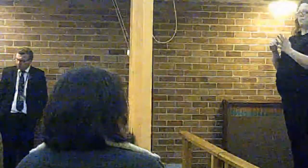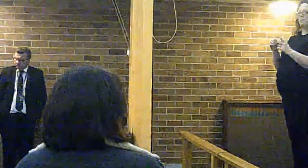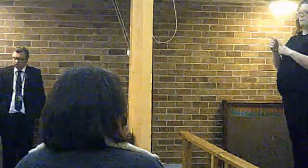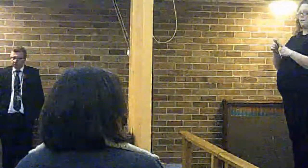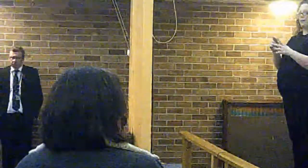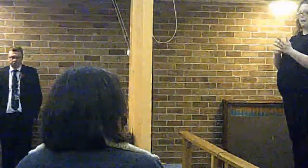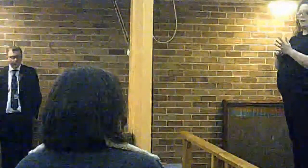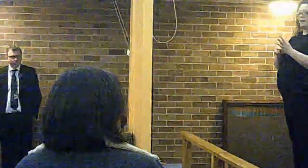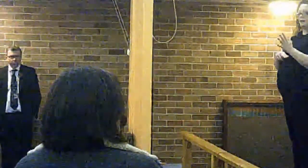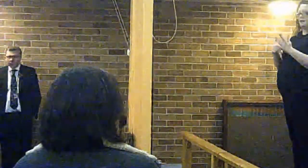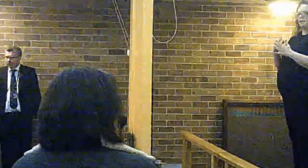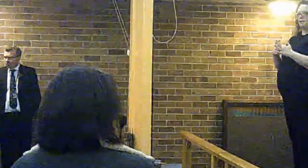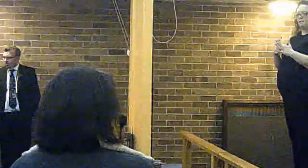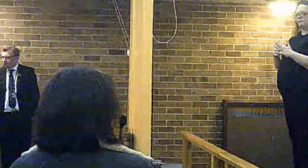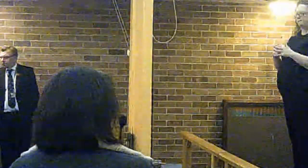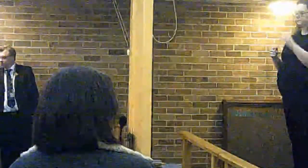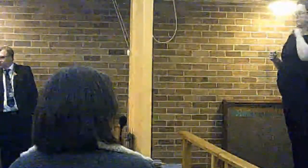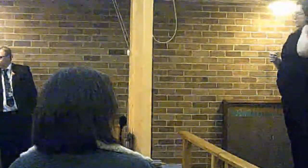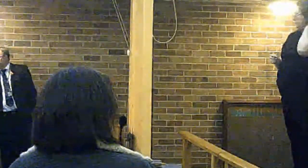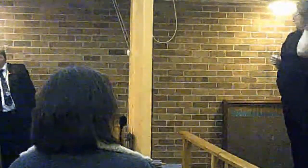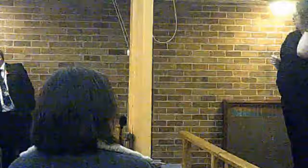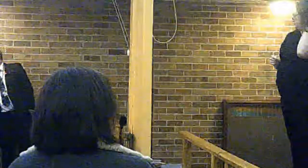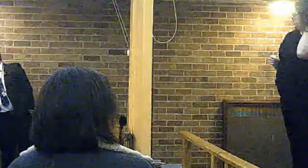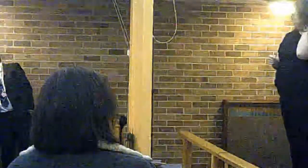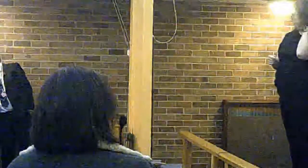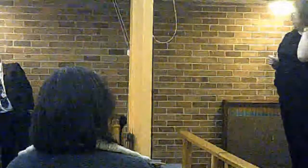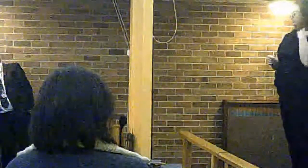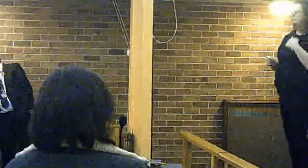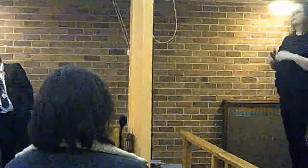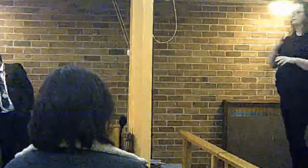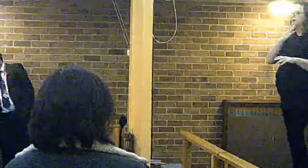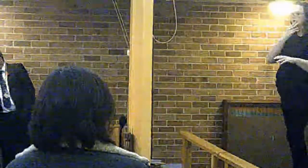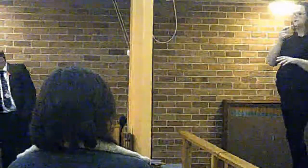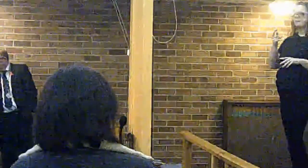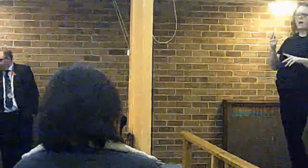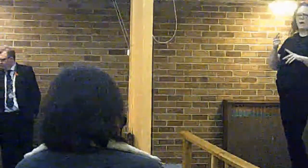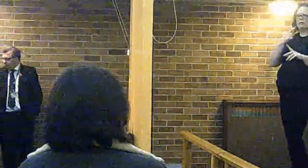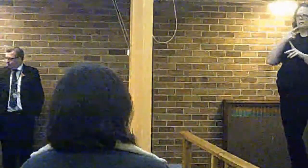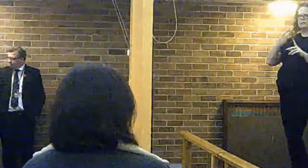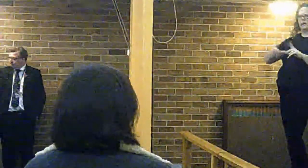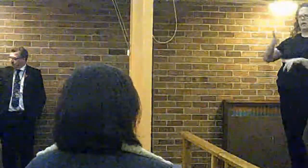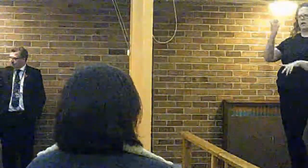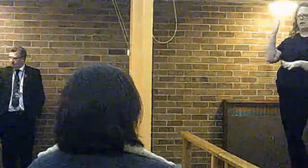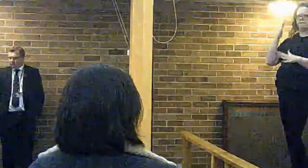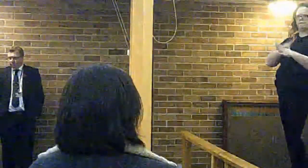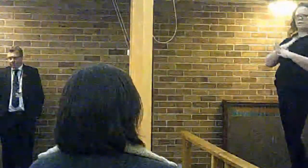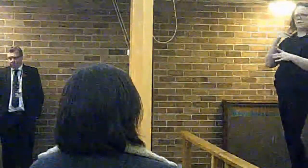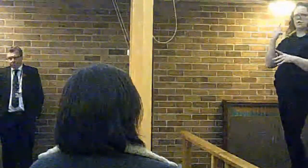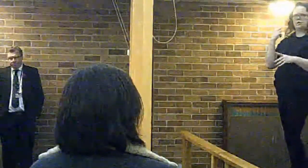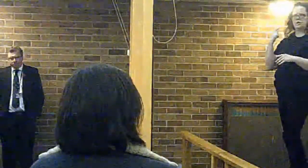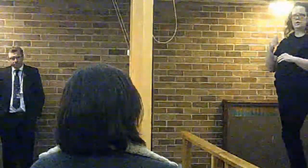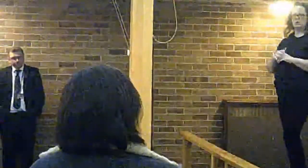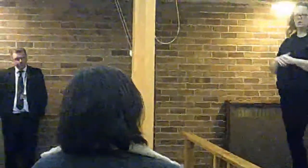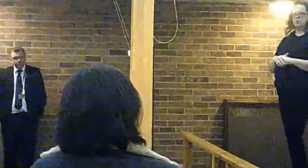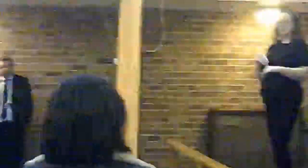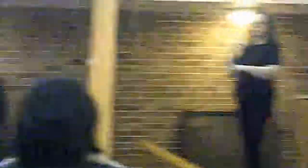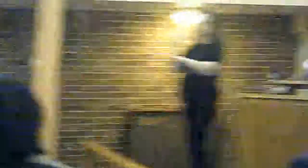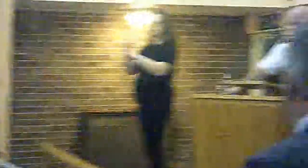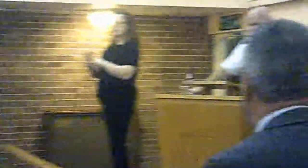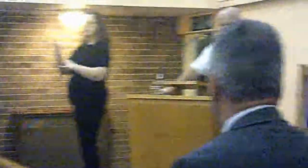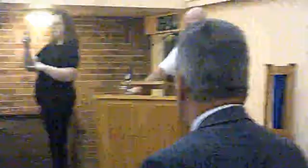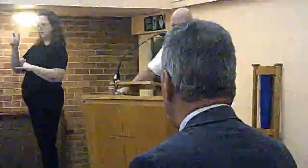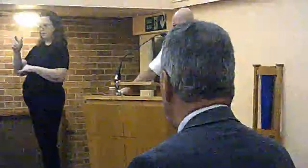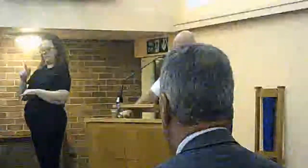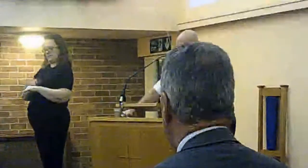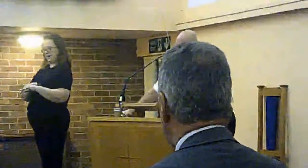the, again, just to, as the gentleman who spoke first said, until such time